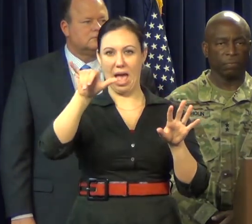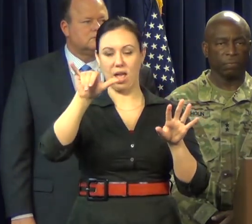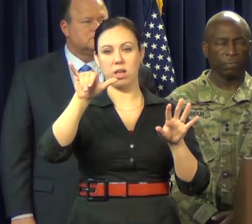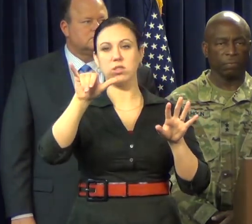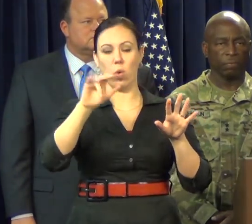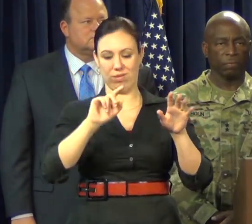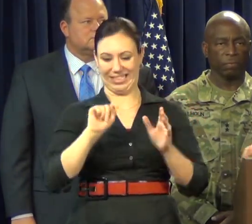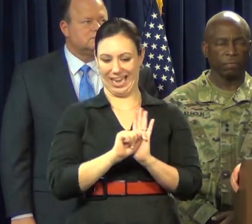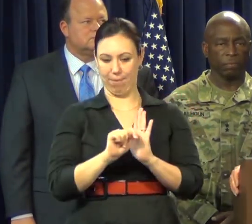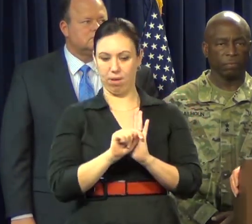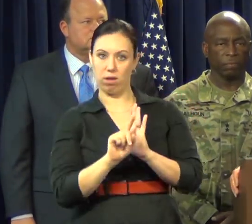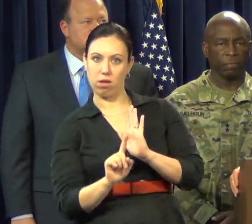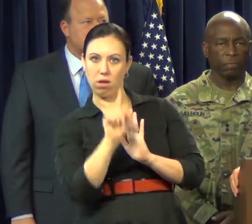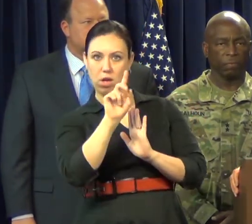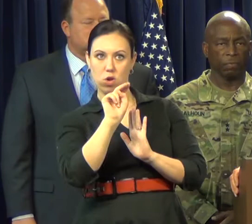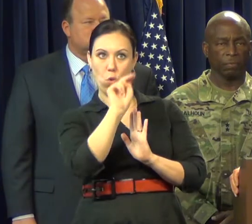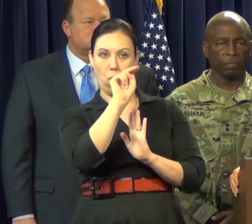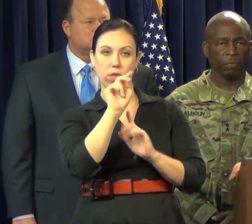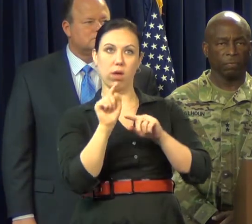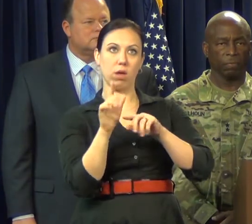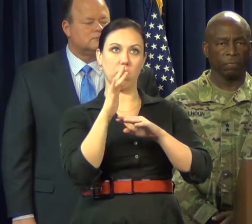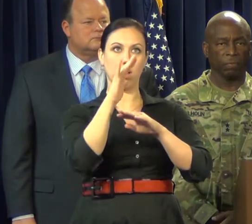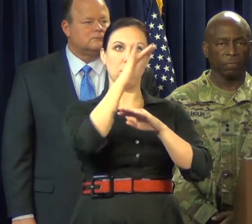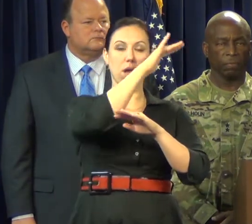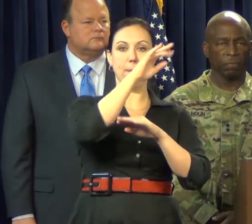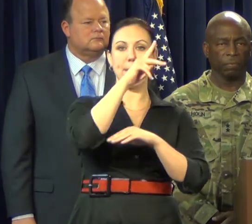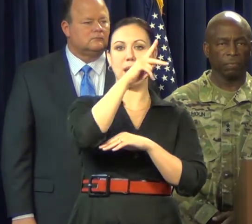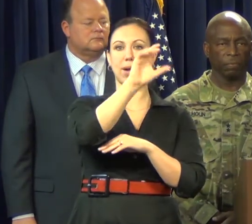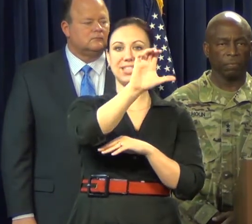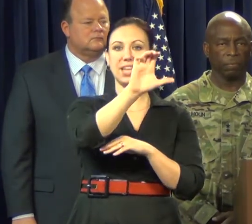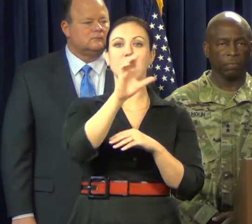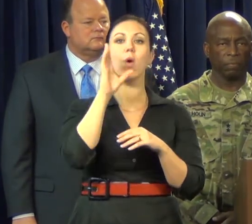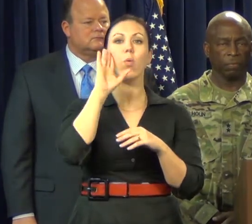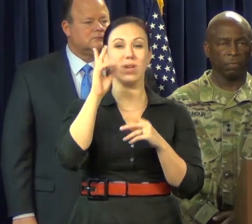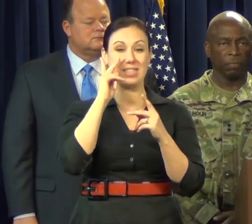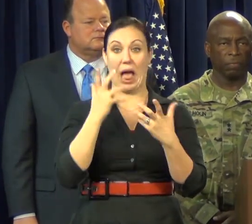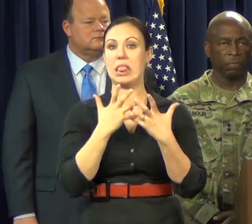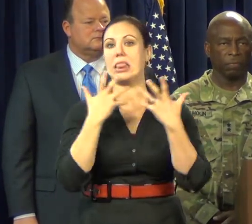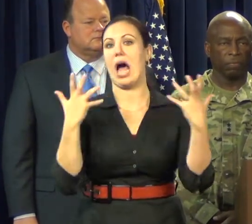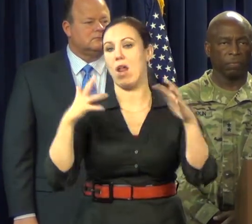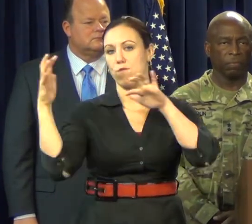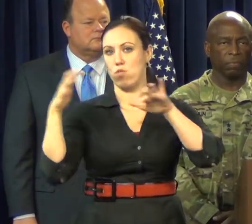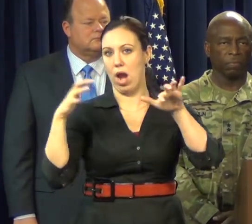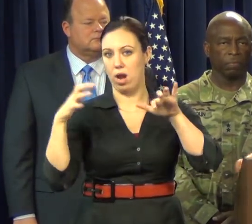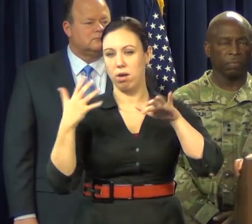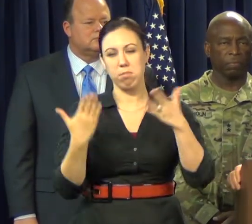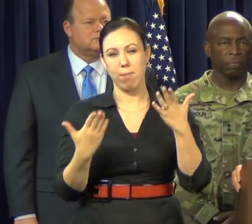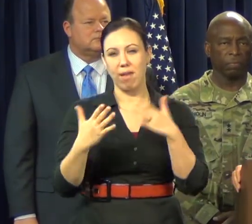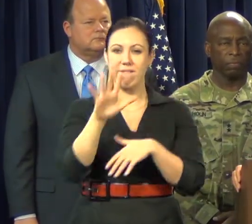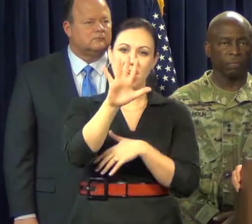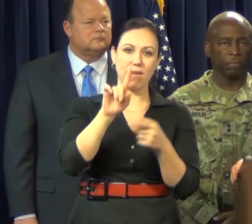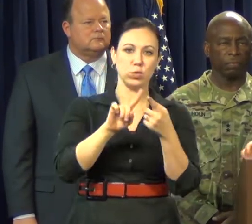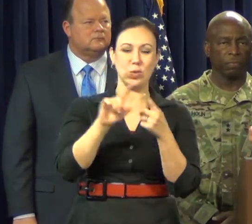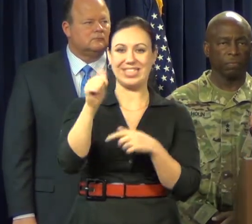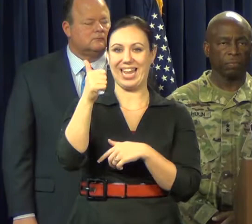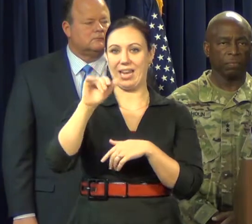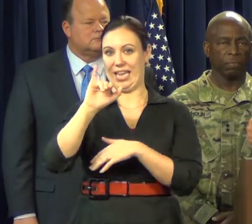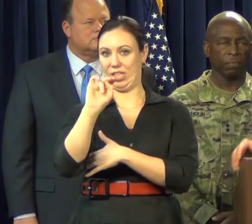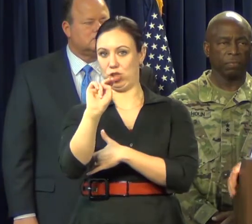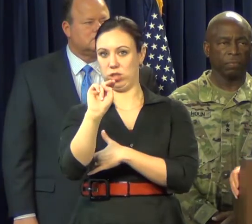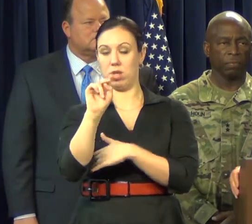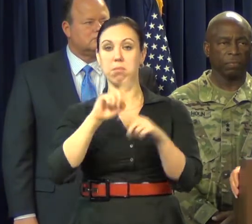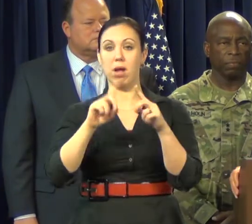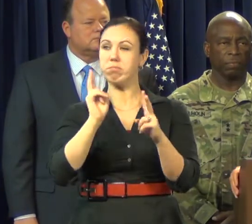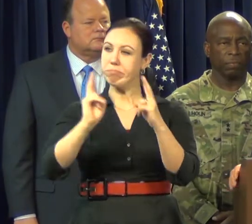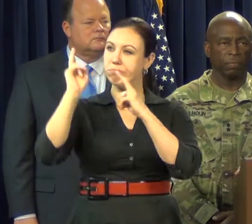of Tampa over to Panama City. We're going to see significant amounts of rain, probably 5 to 10 inches of rain, but if you look at the prior